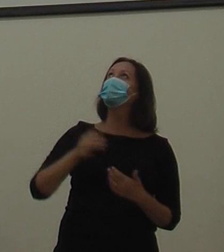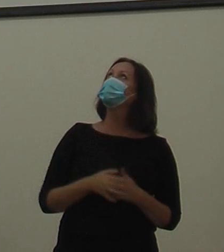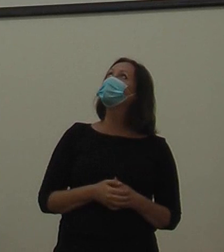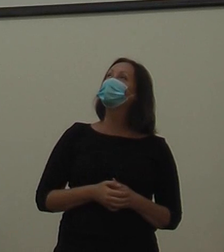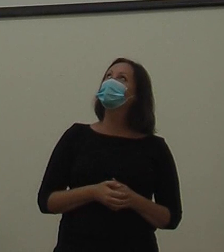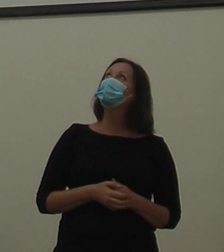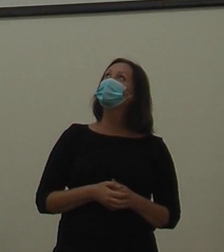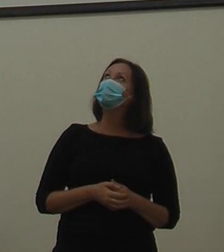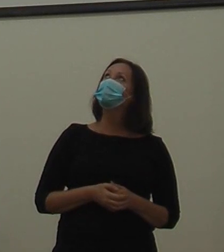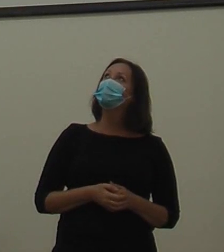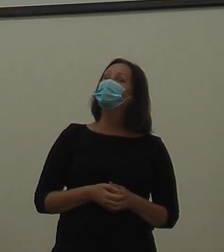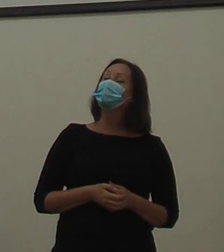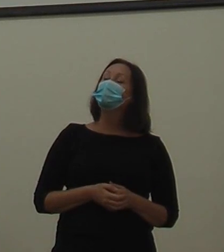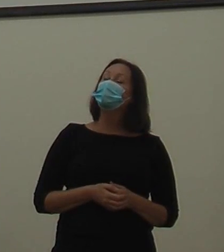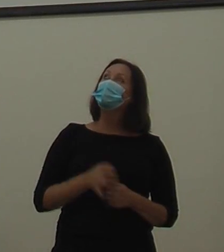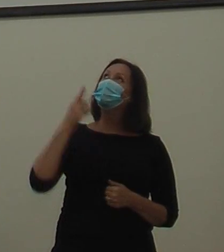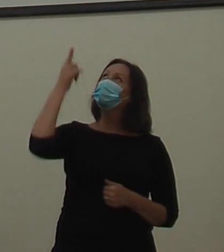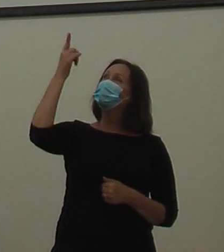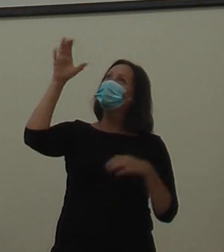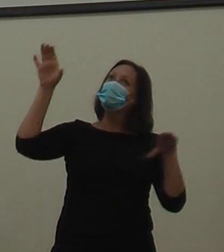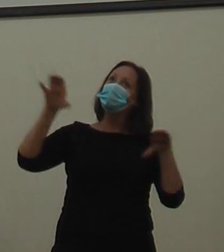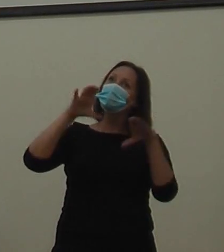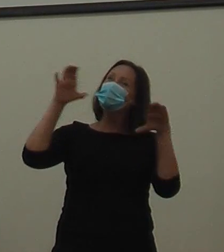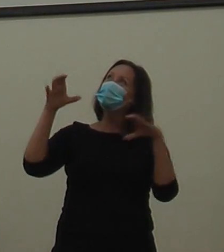doing what you do